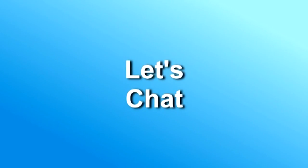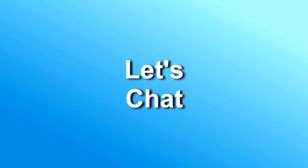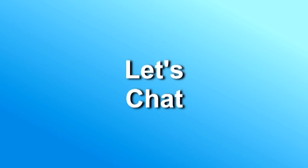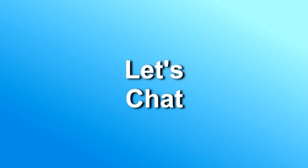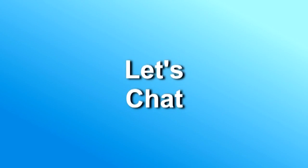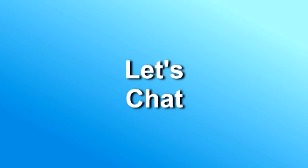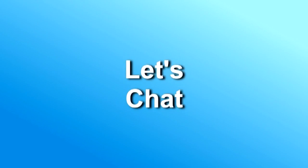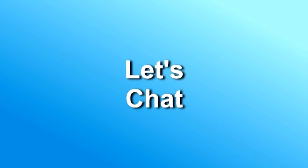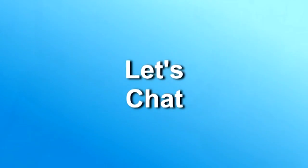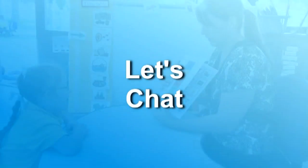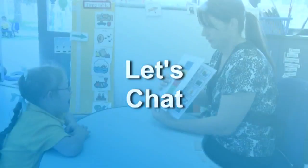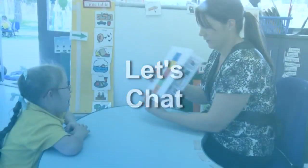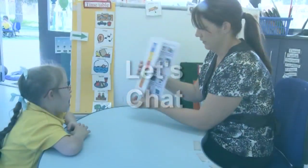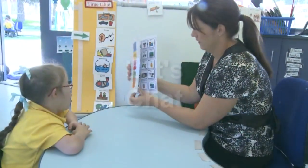Let's Chat.